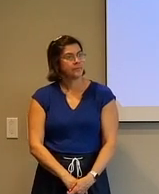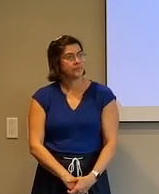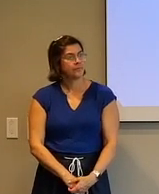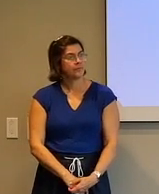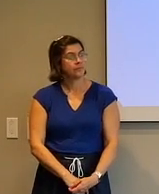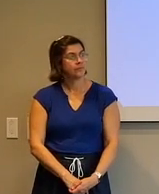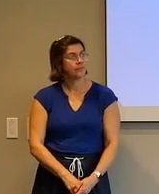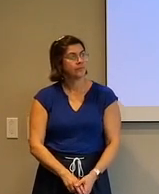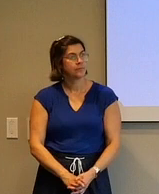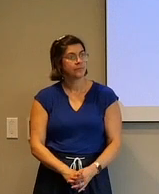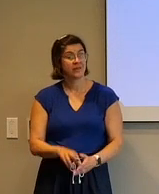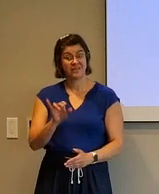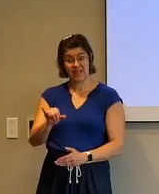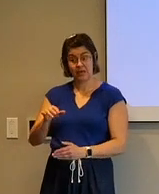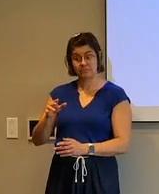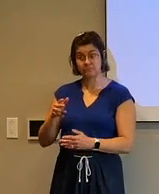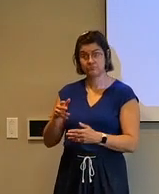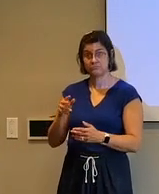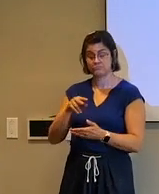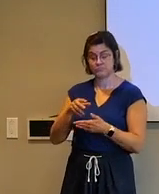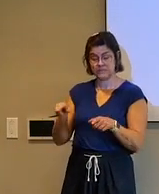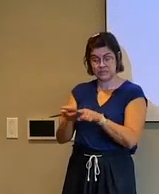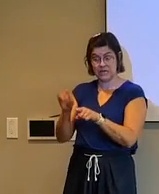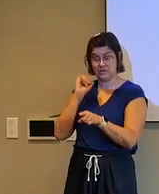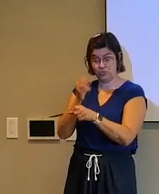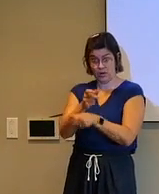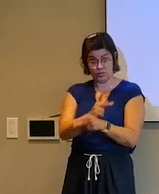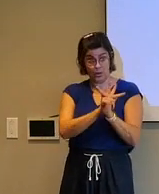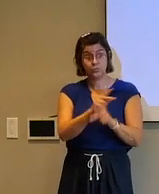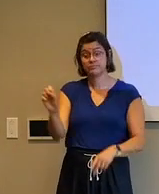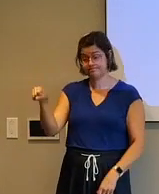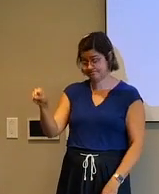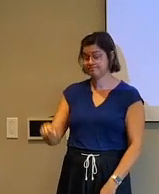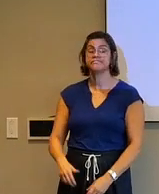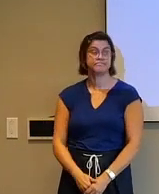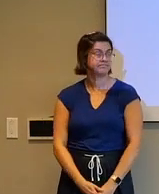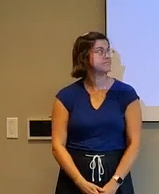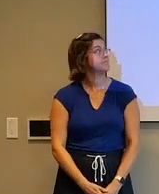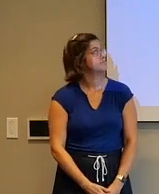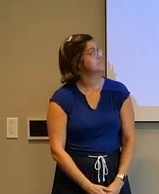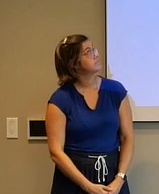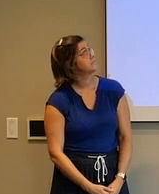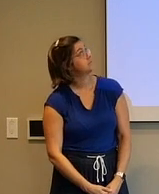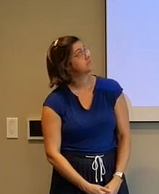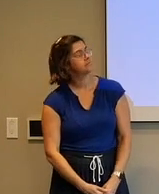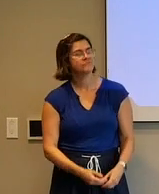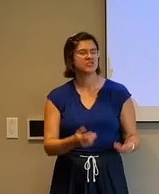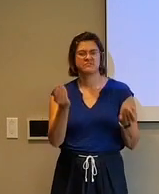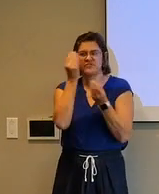PPP loans? Yes. Mm-hmm. Okay. All right, so the next is info about